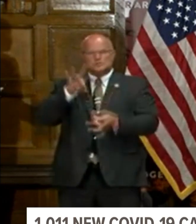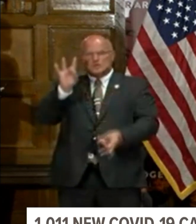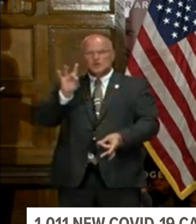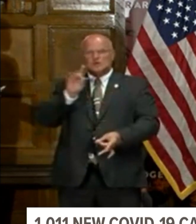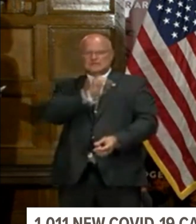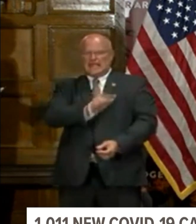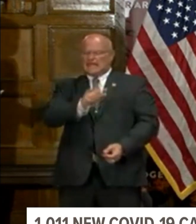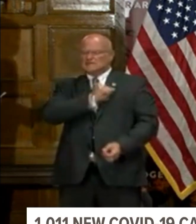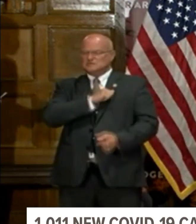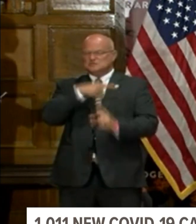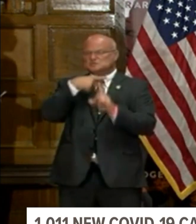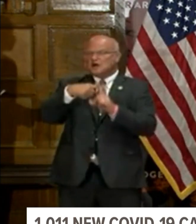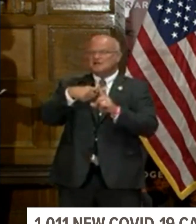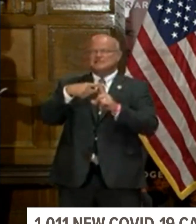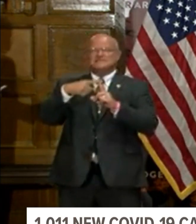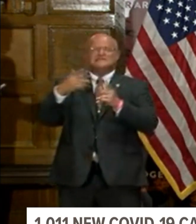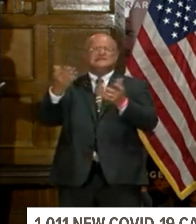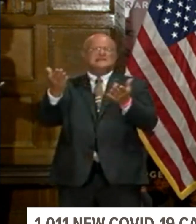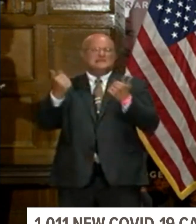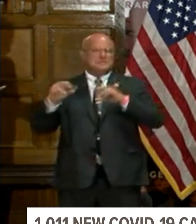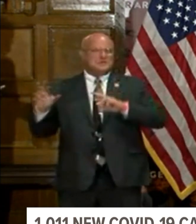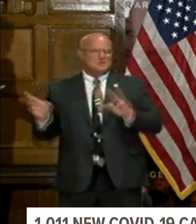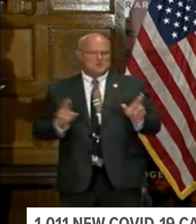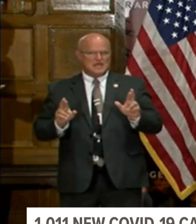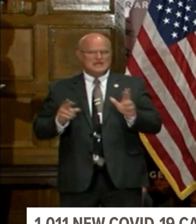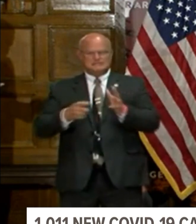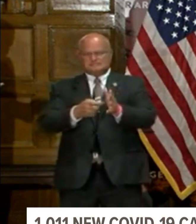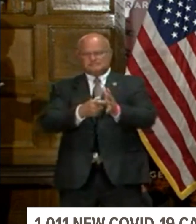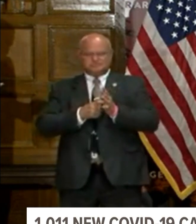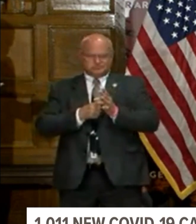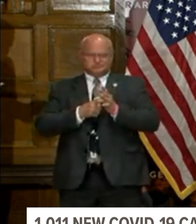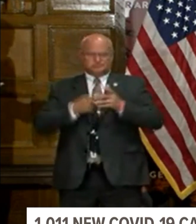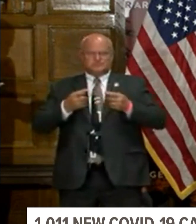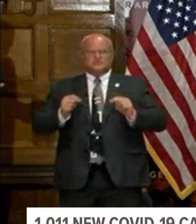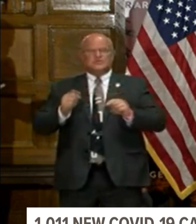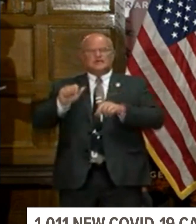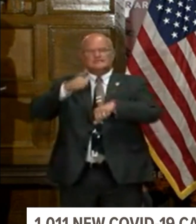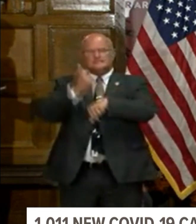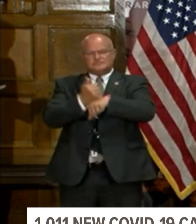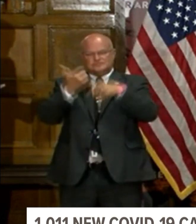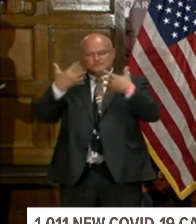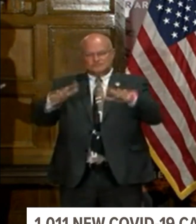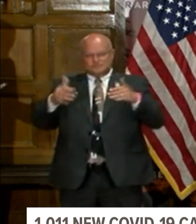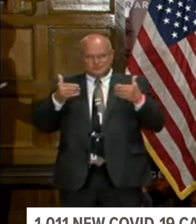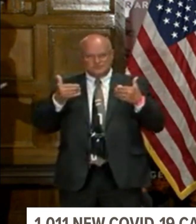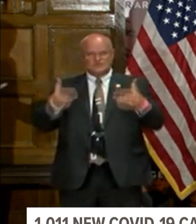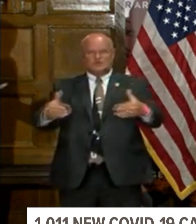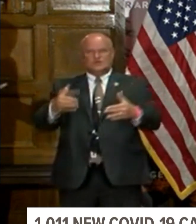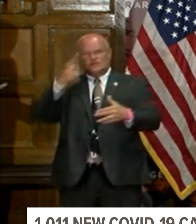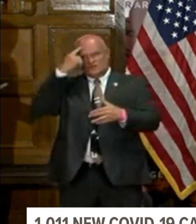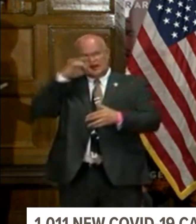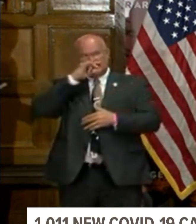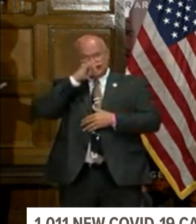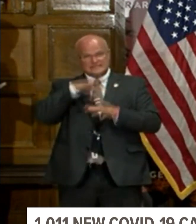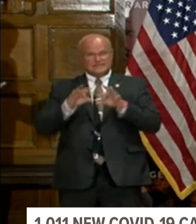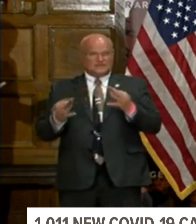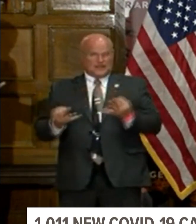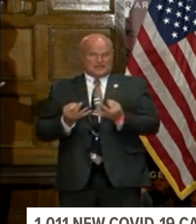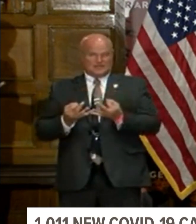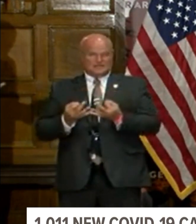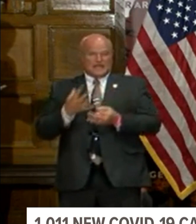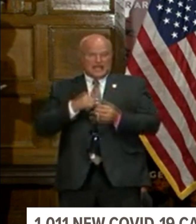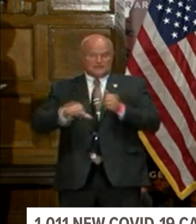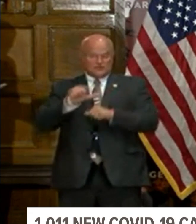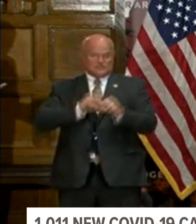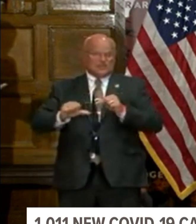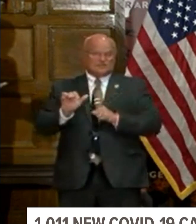right attitude of coming in, doing what it takes to try to get this done for our kids and their families and for